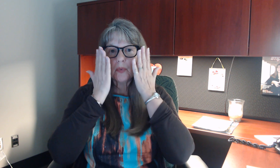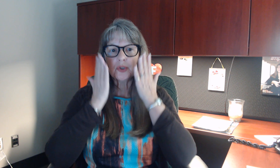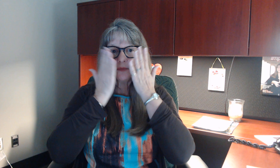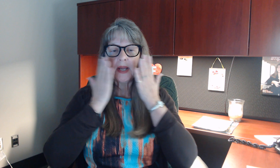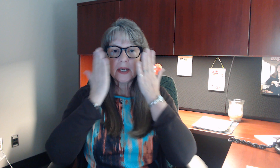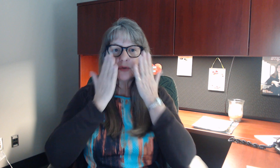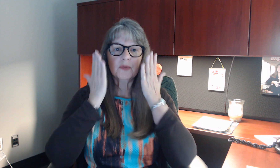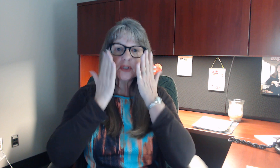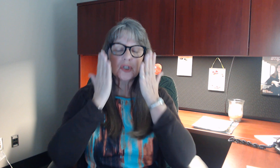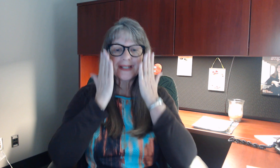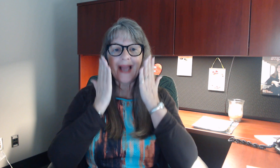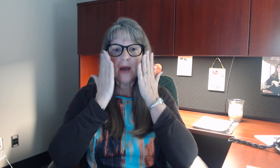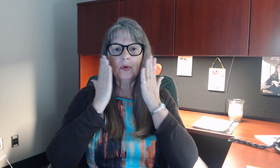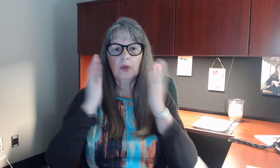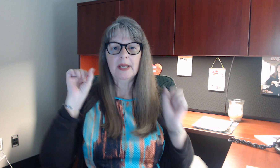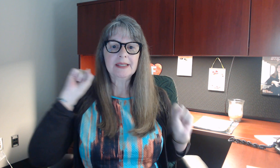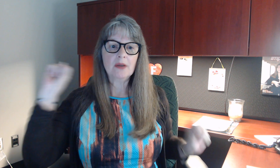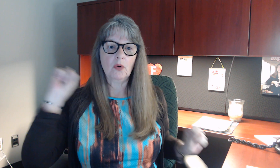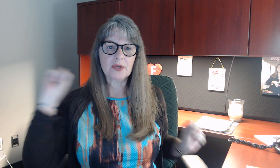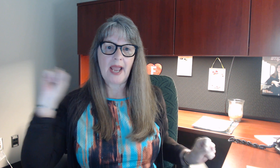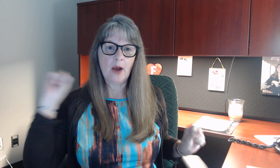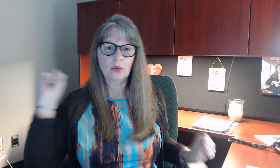your face, or this is just towel or towel.